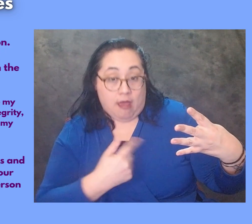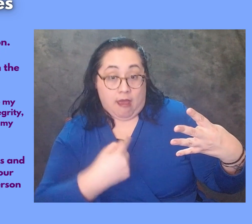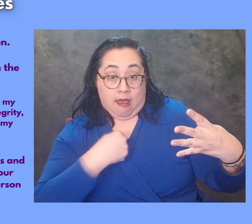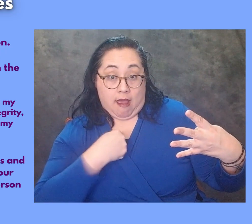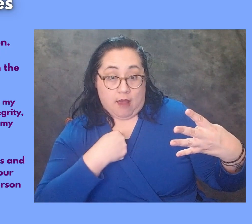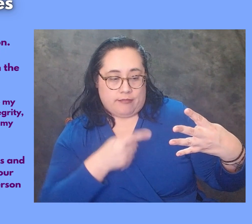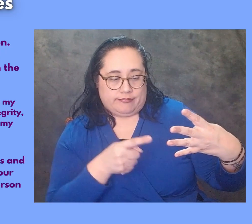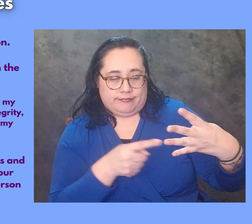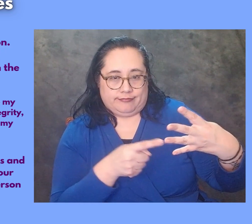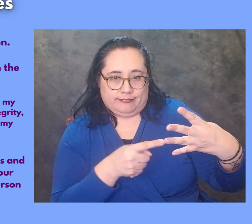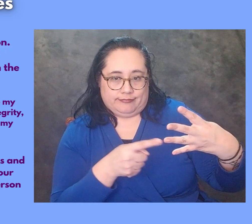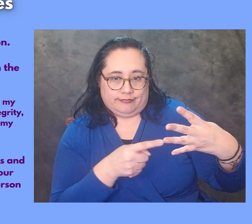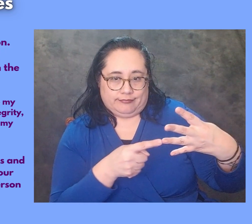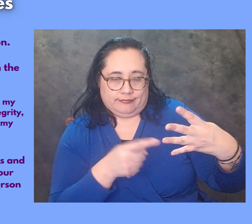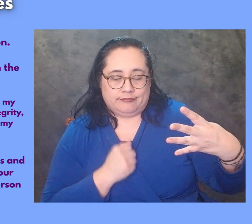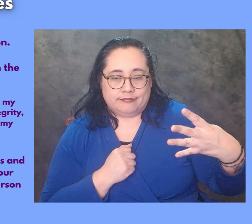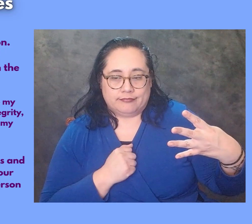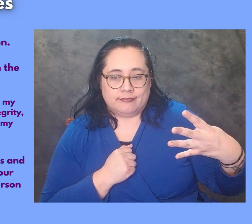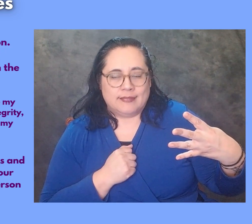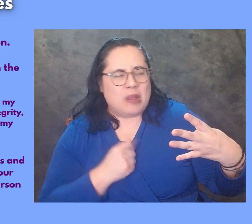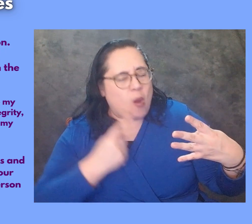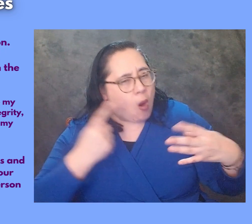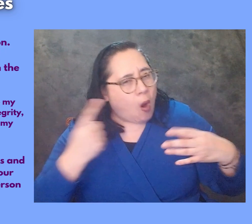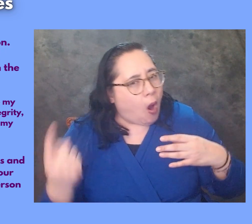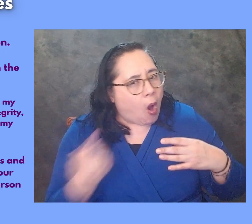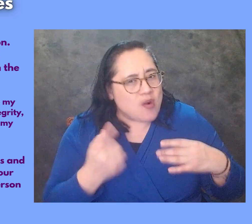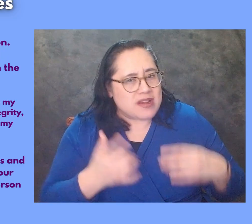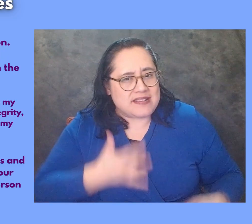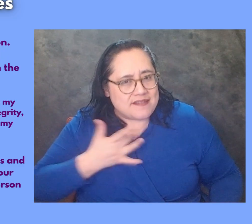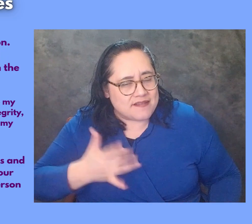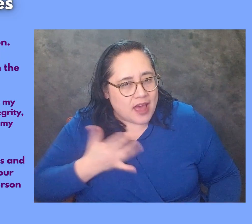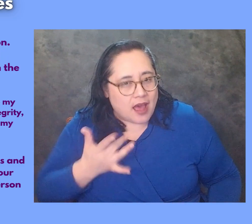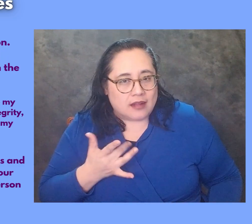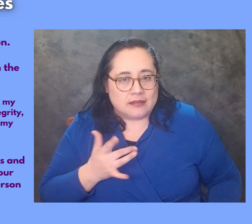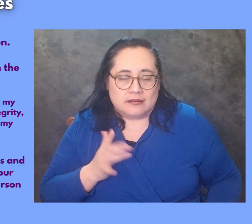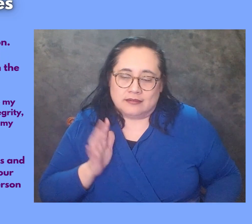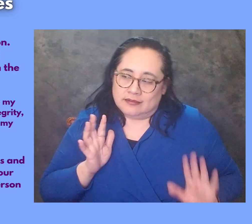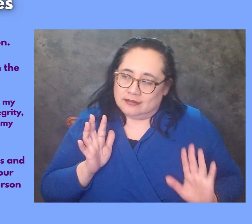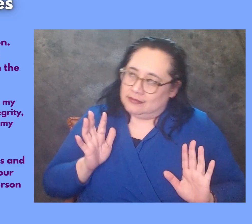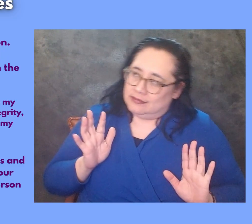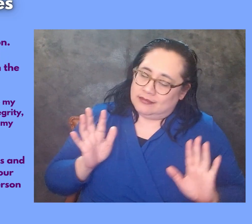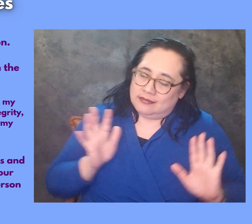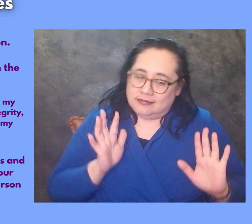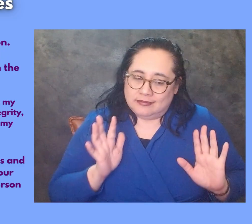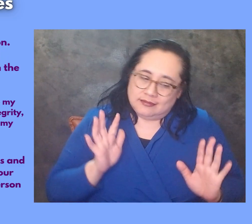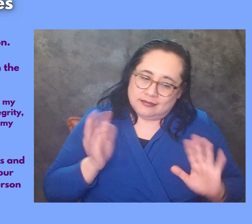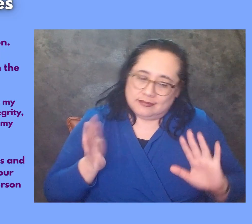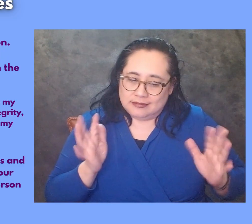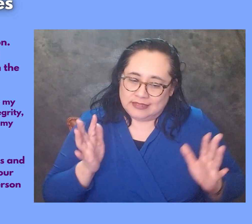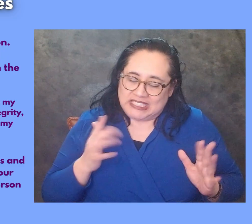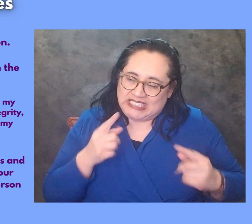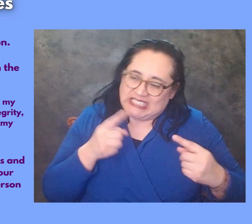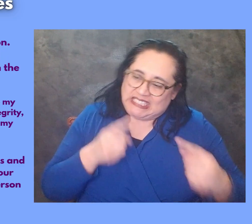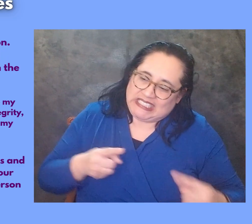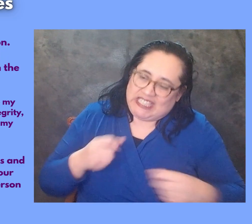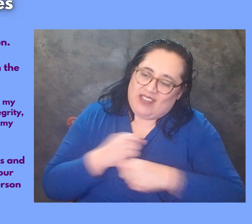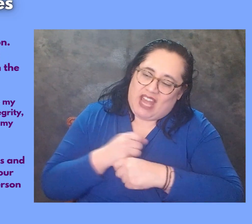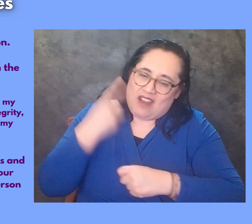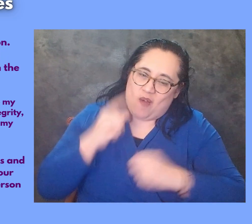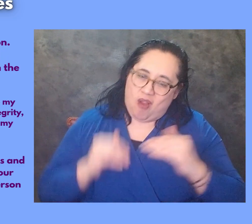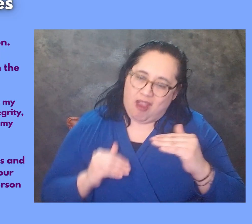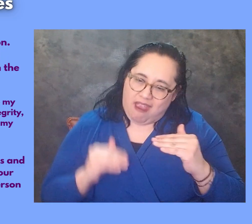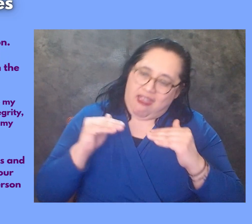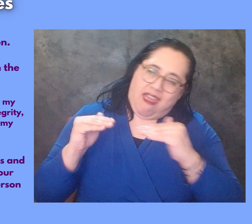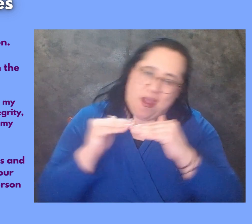sisters, and I'm this second to the last. And I always felt like I